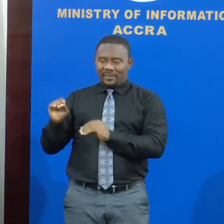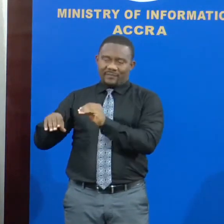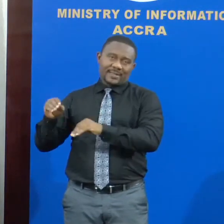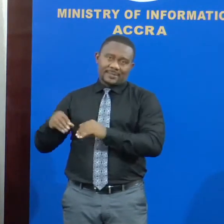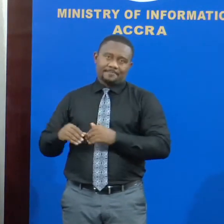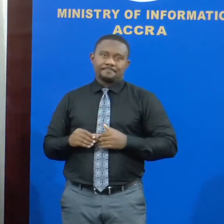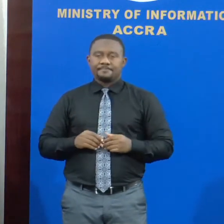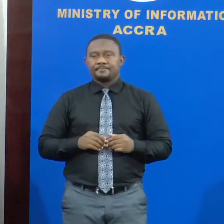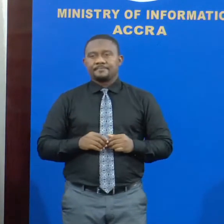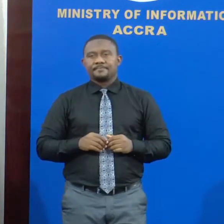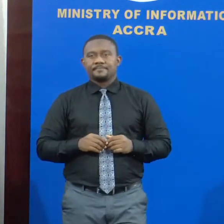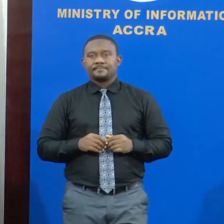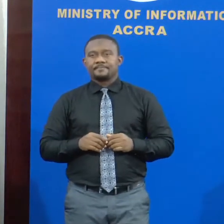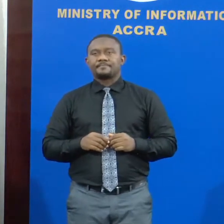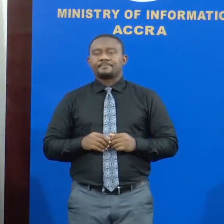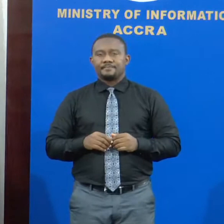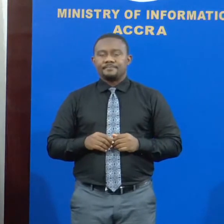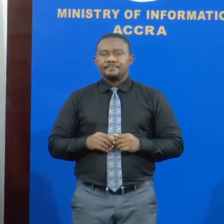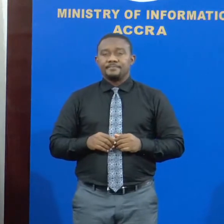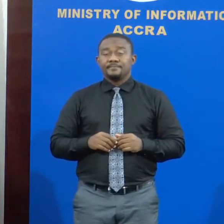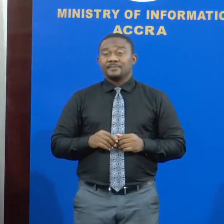And then when we do all this,